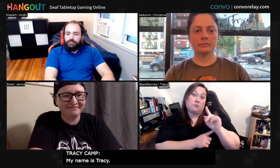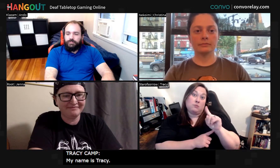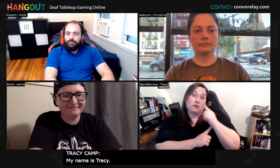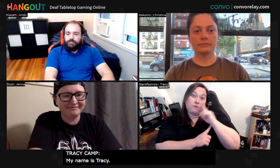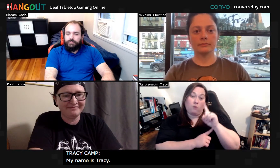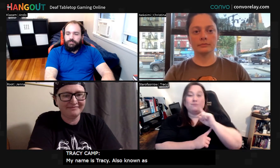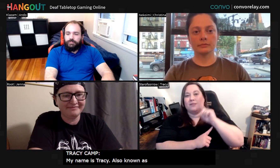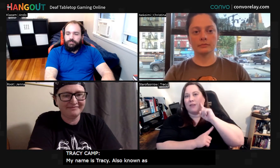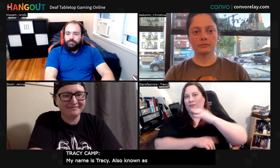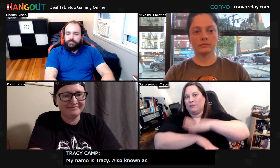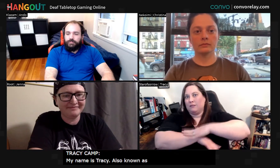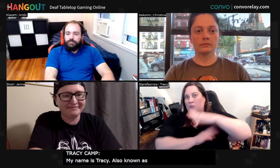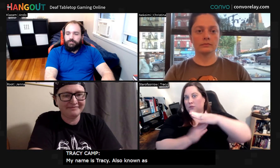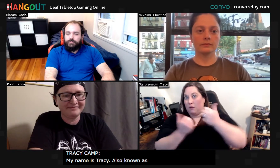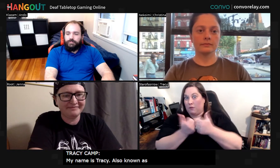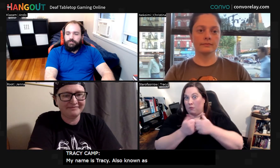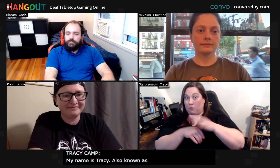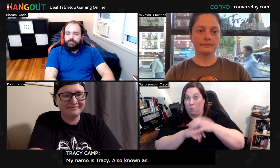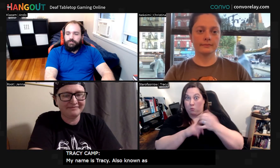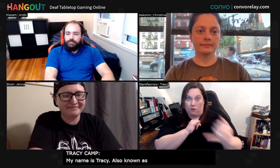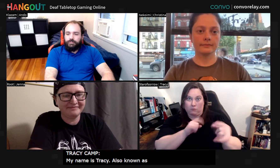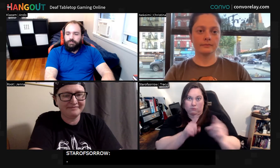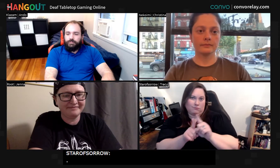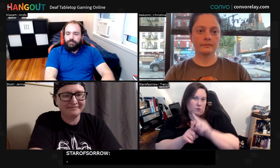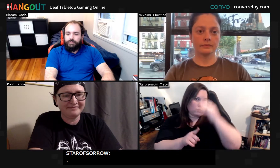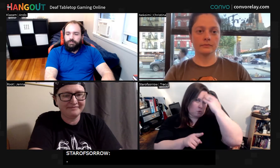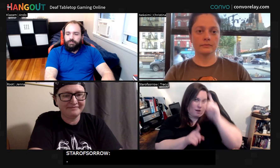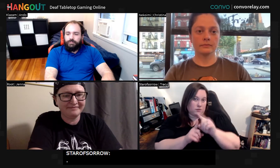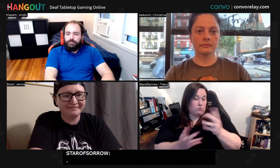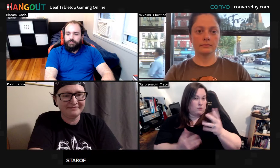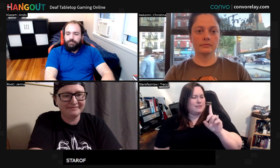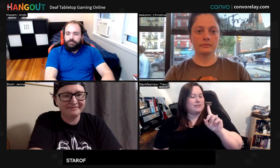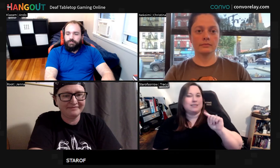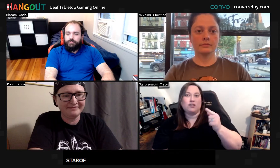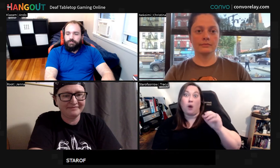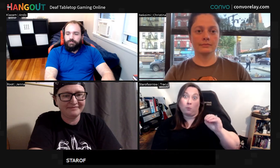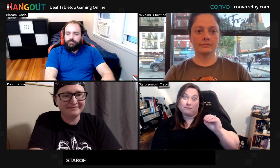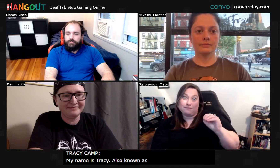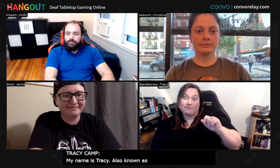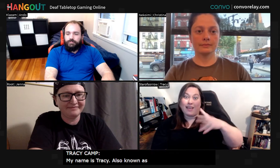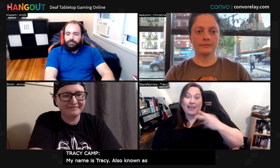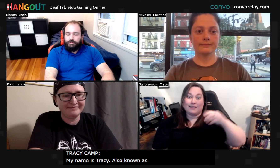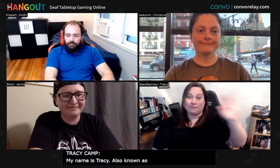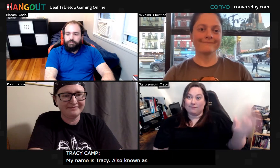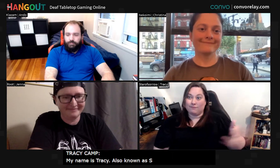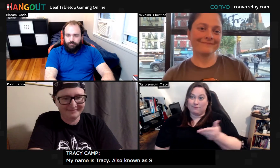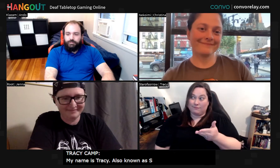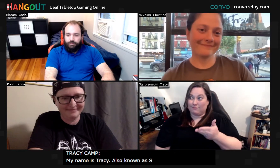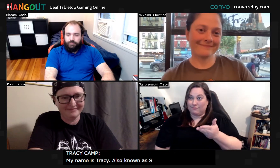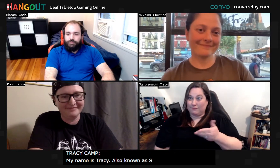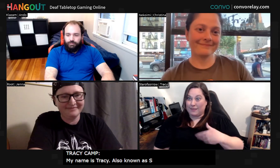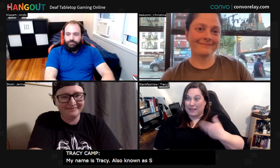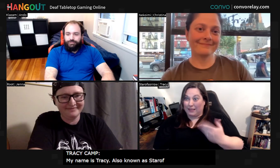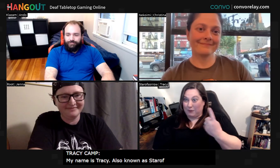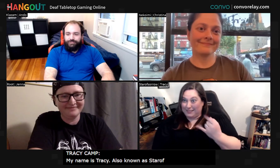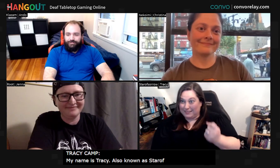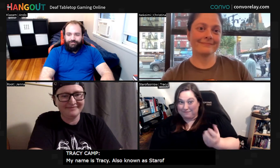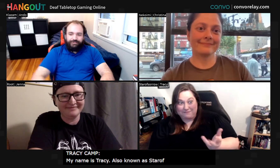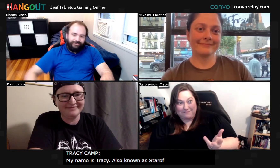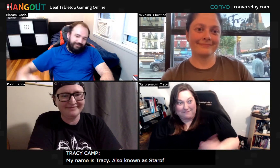also am the admin for the Deaf Desktop Games Online, DTGO.